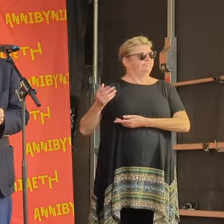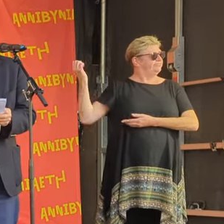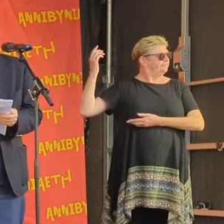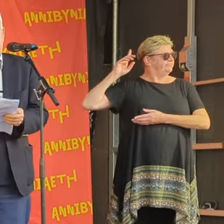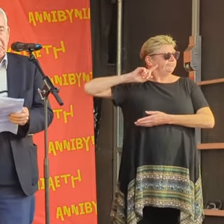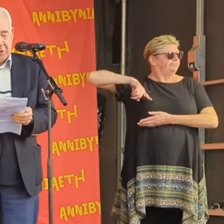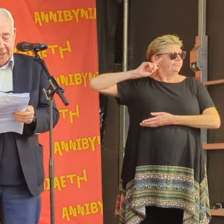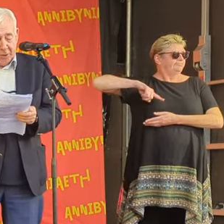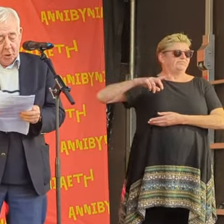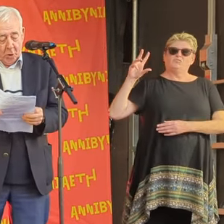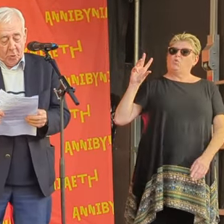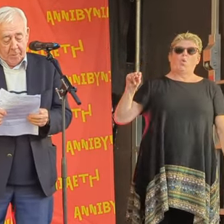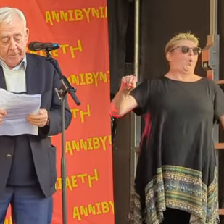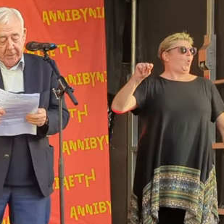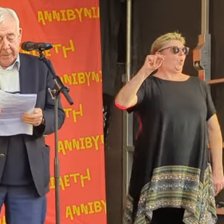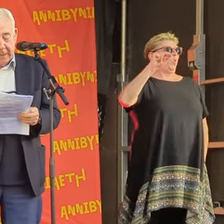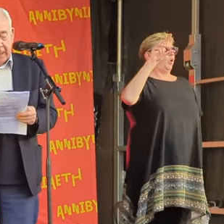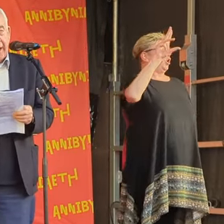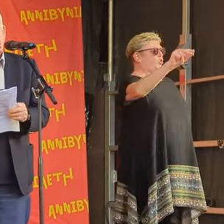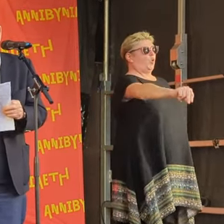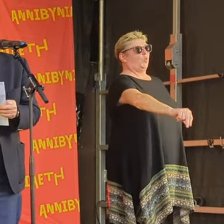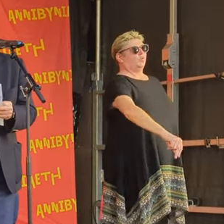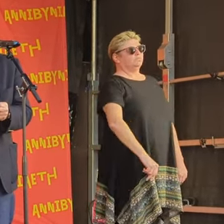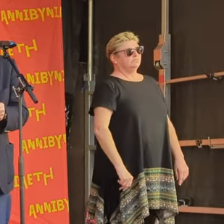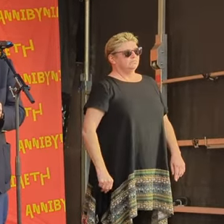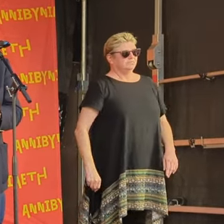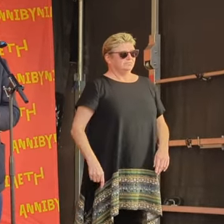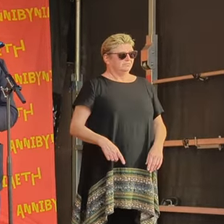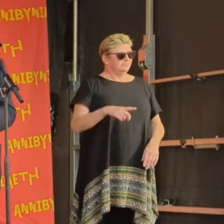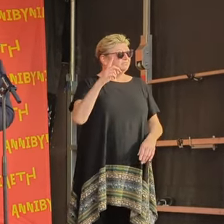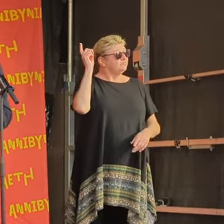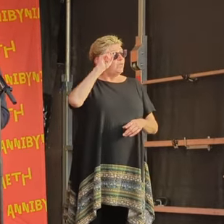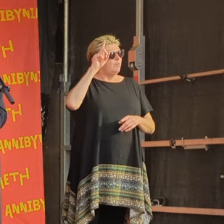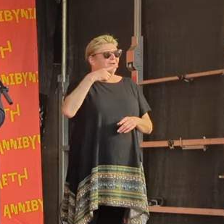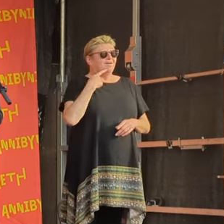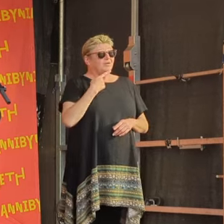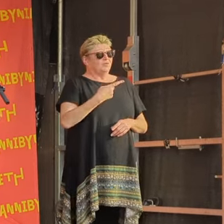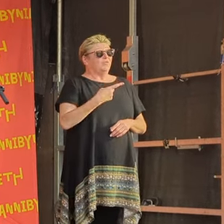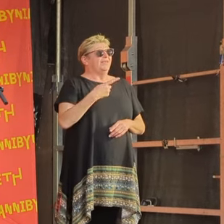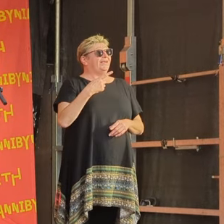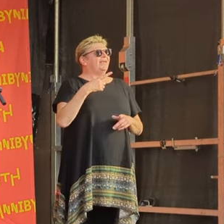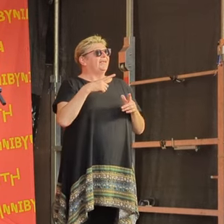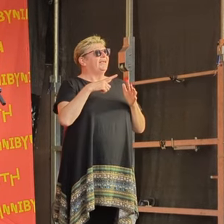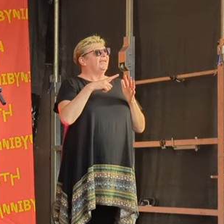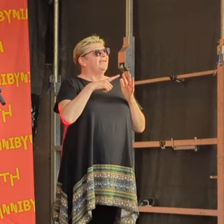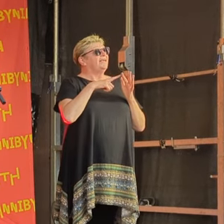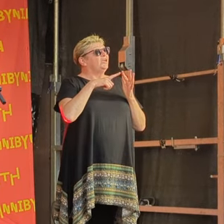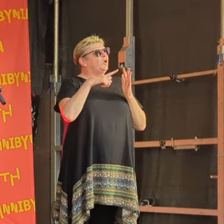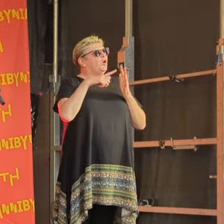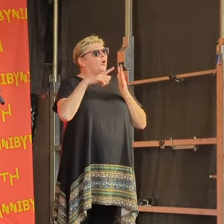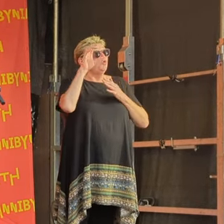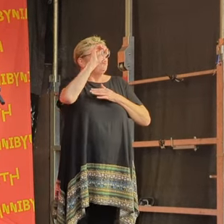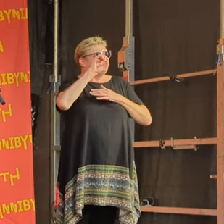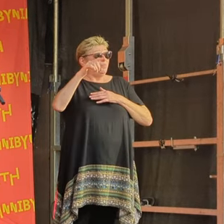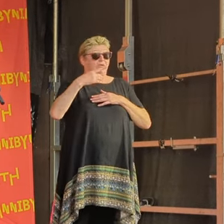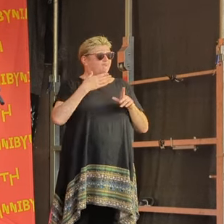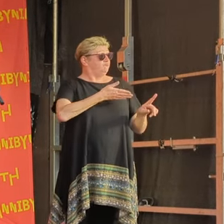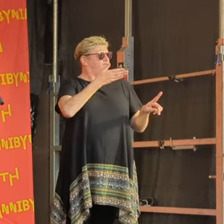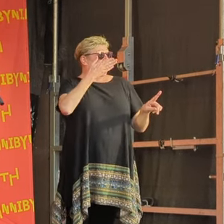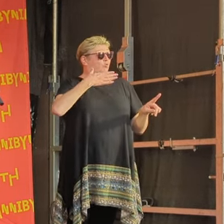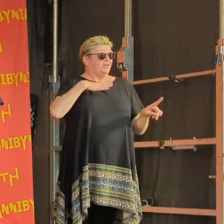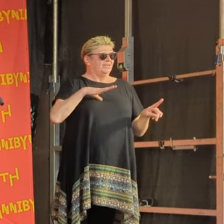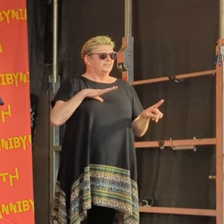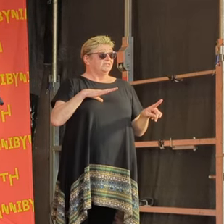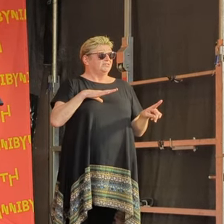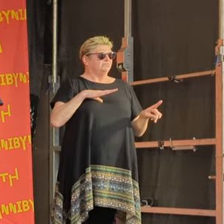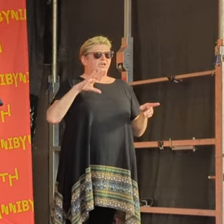Britain, simply say no. And remember again, when the EU recognised our needs and provided